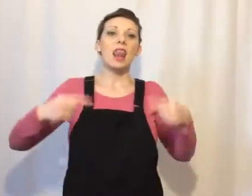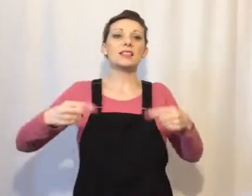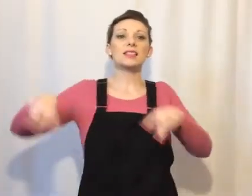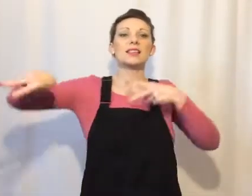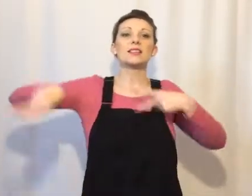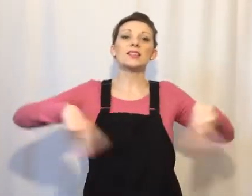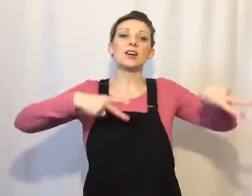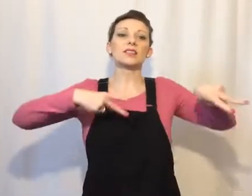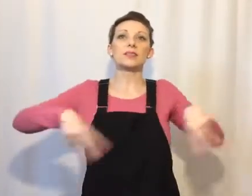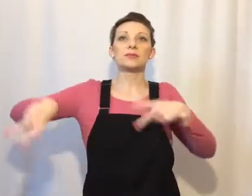Let's dance.